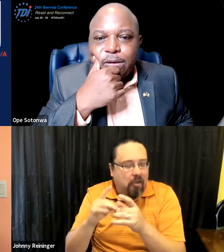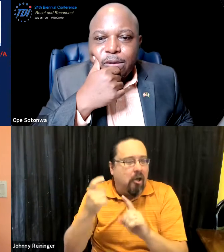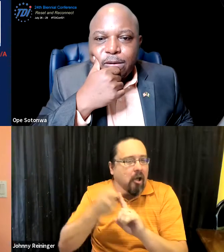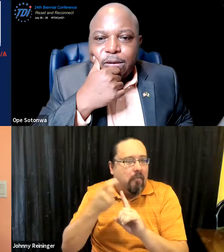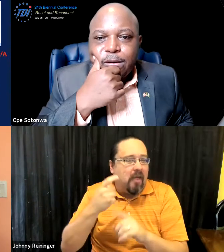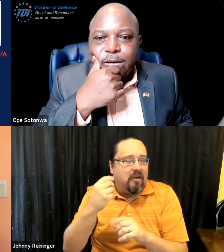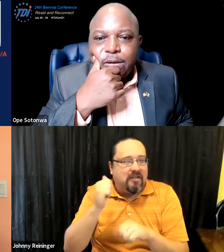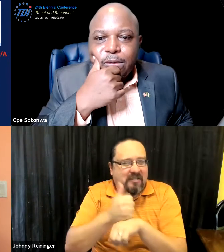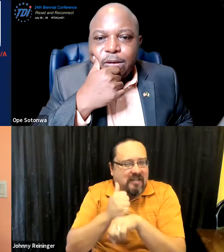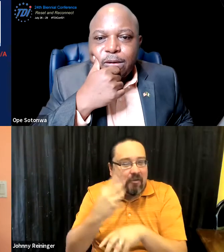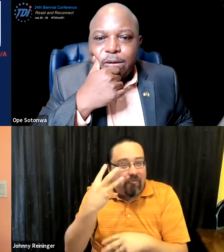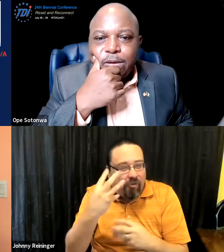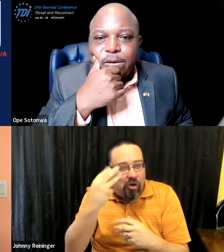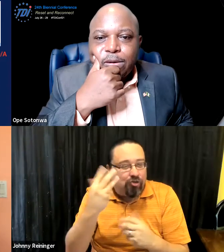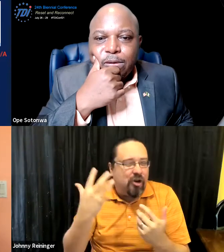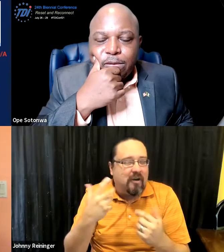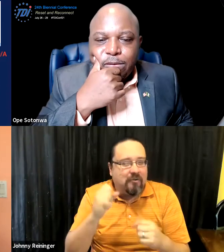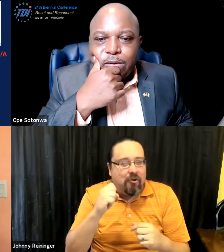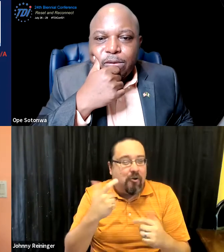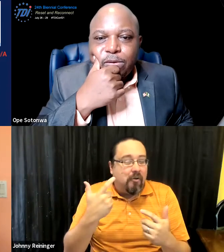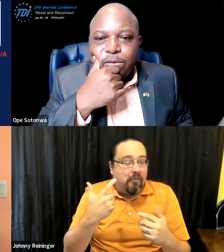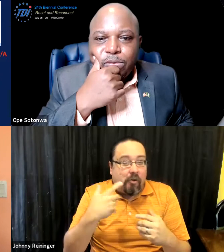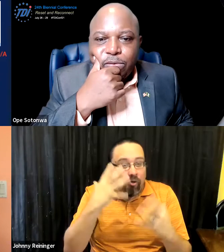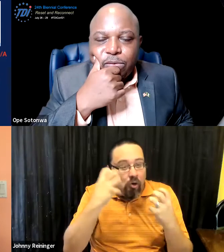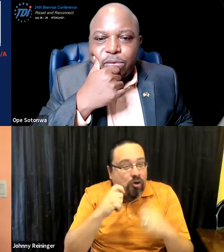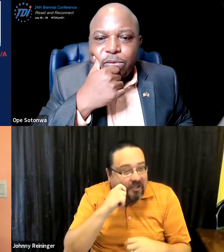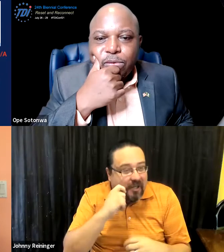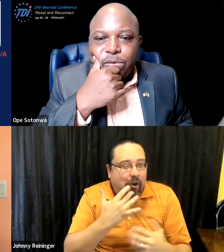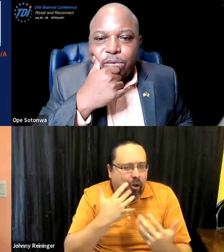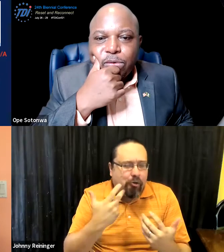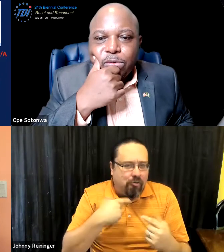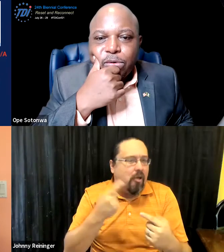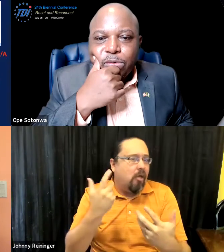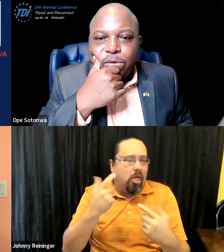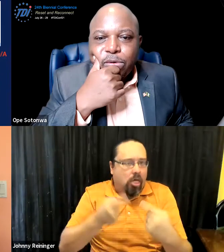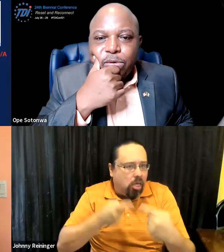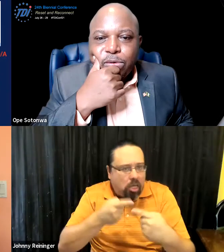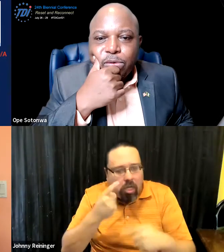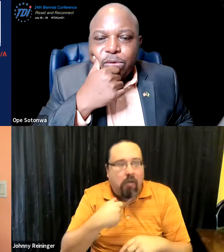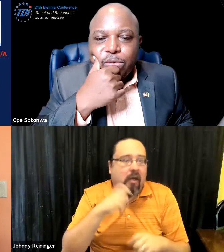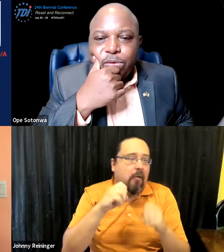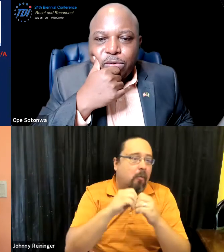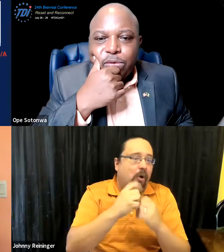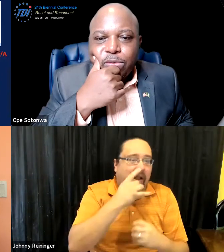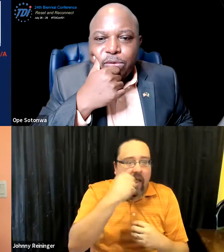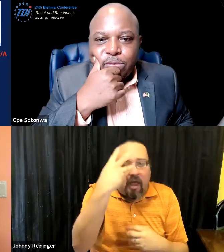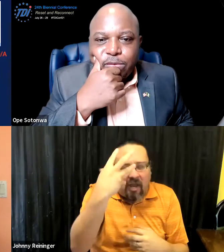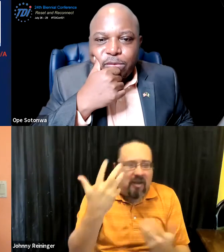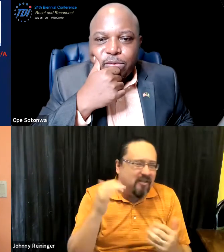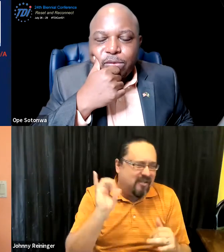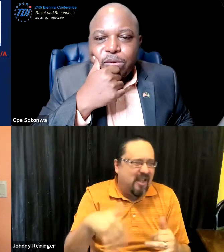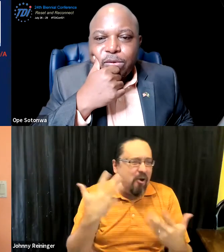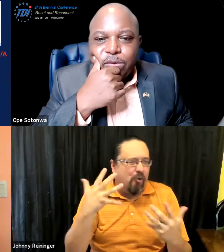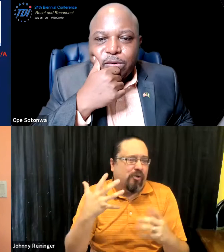Oh, sorry. He was just saying the settings. So he's talking about the contrast. If someone has a dark skin versus light